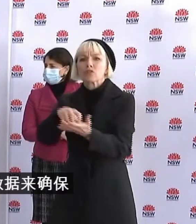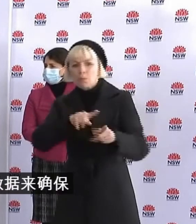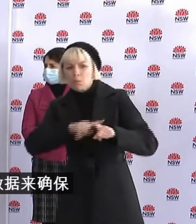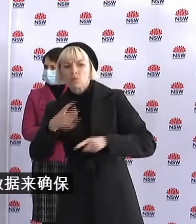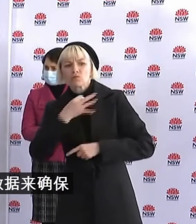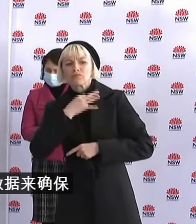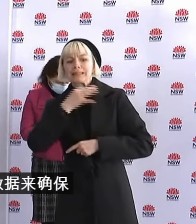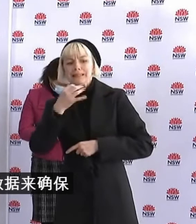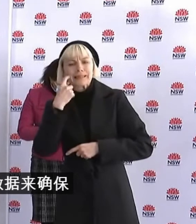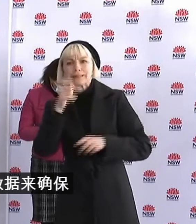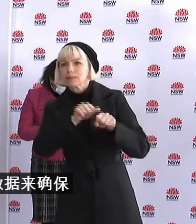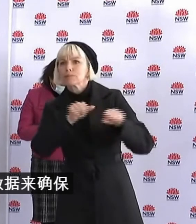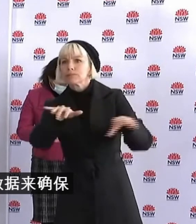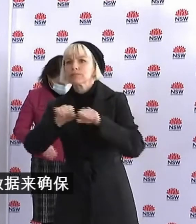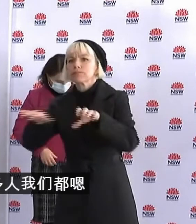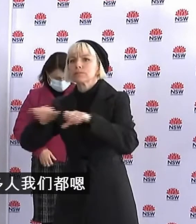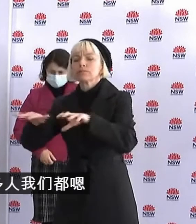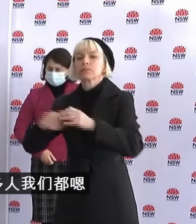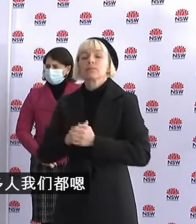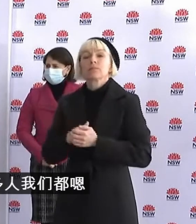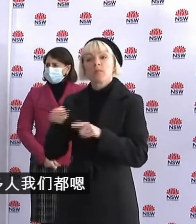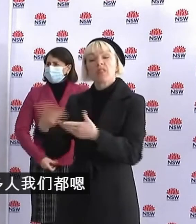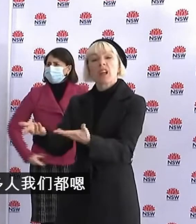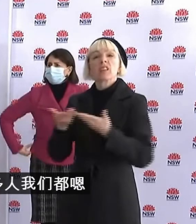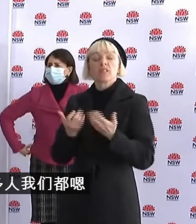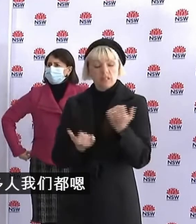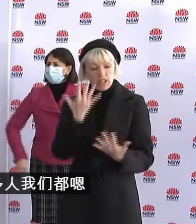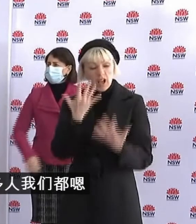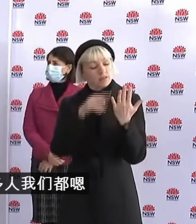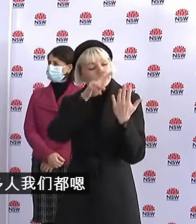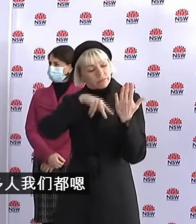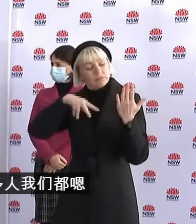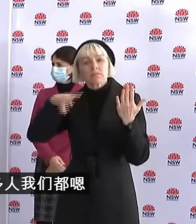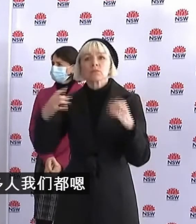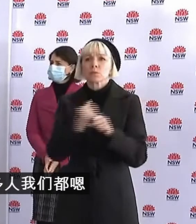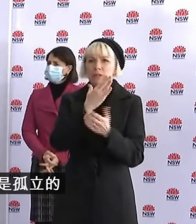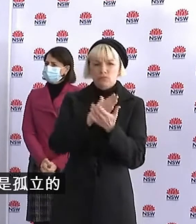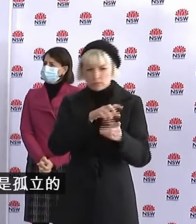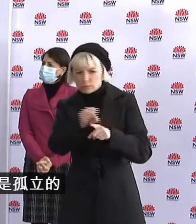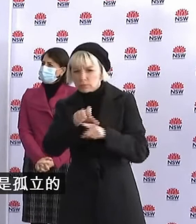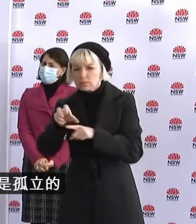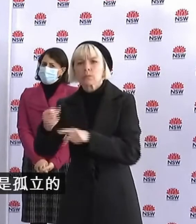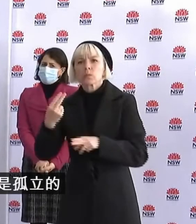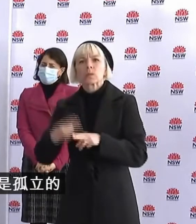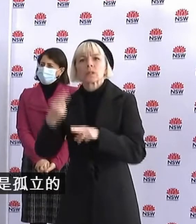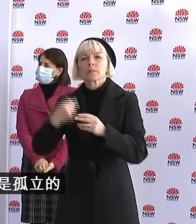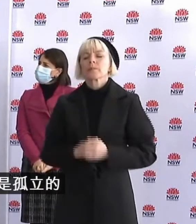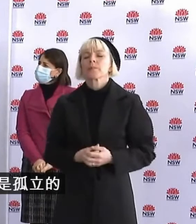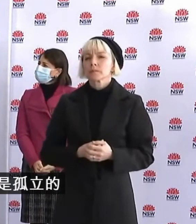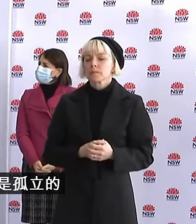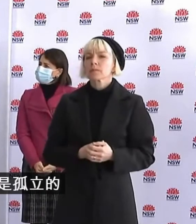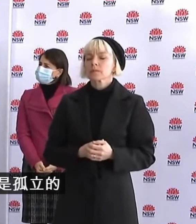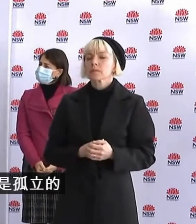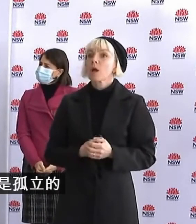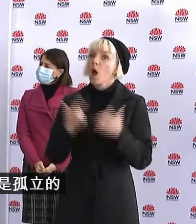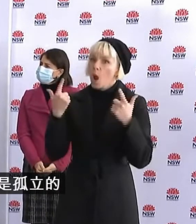and we use that data to make sure that we're surging appropriately. So it's a lot of people that we're having who are contacts at the